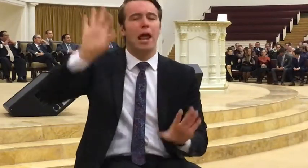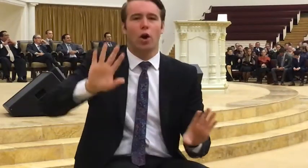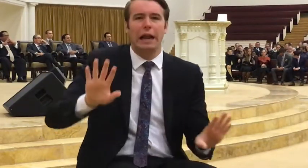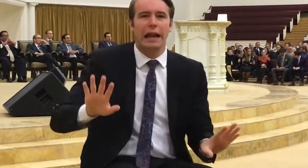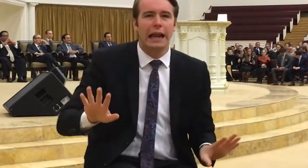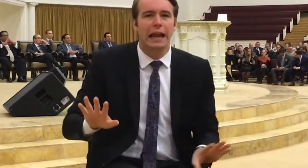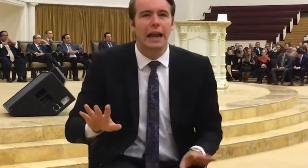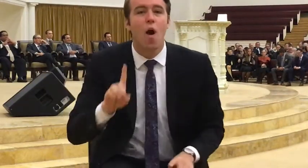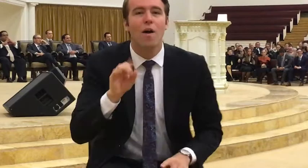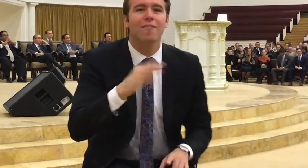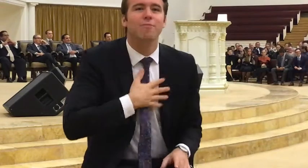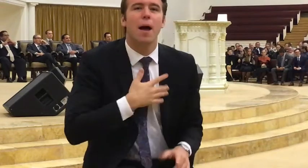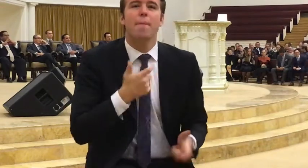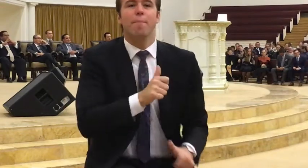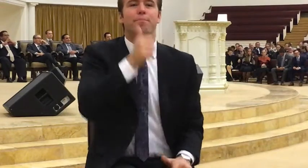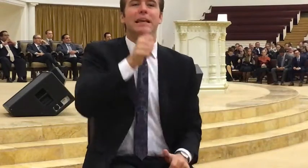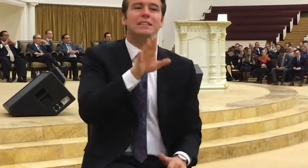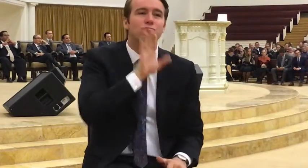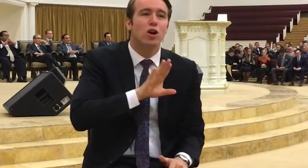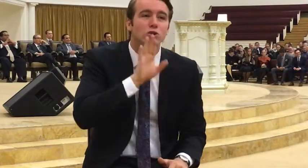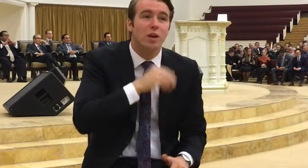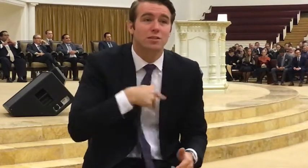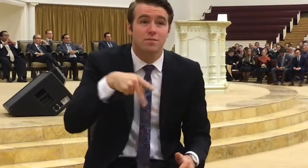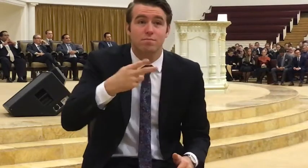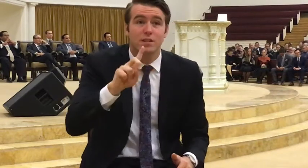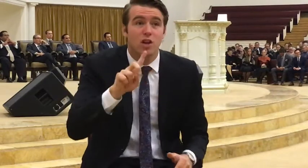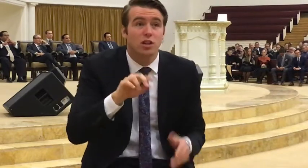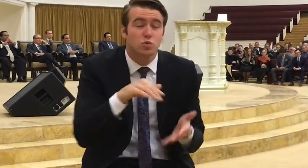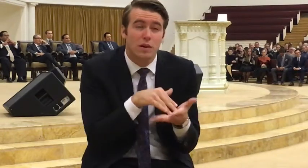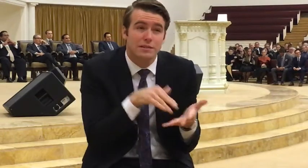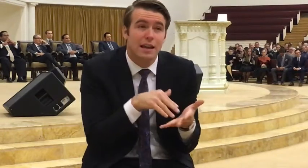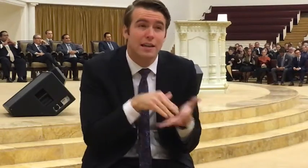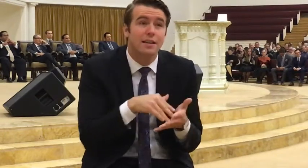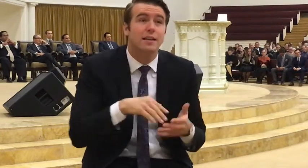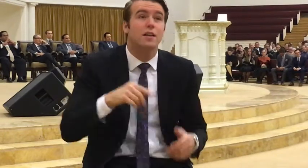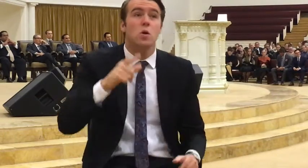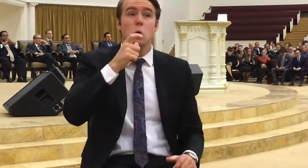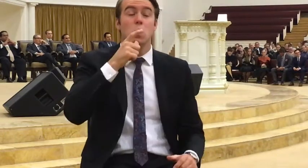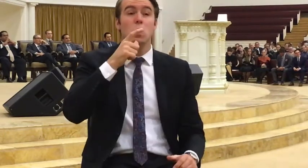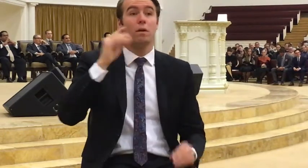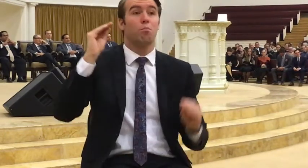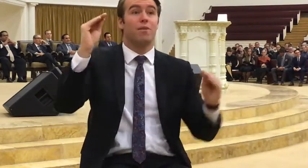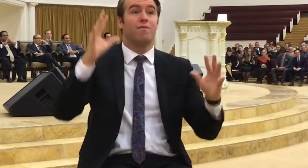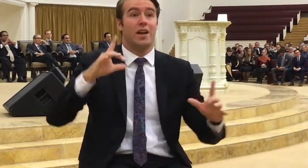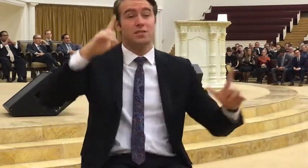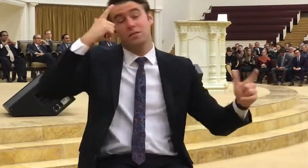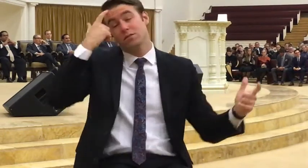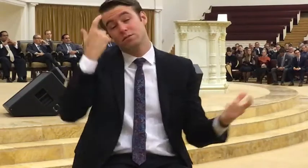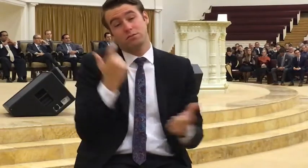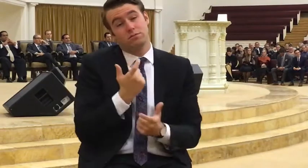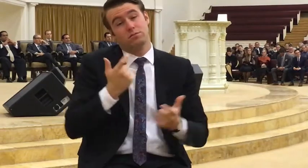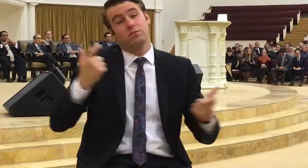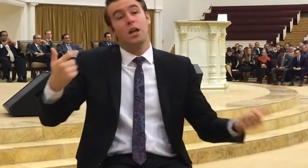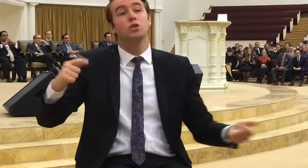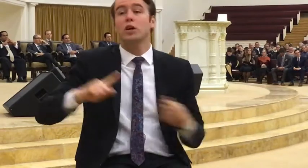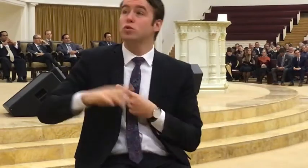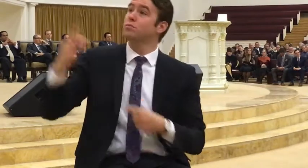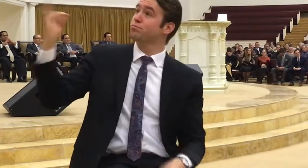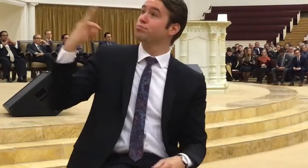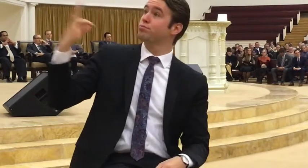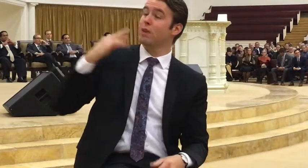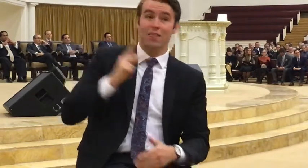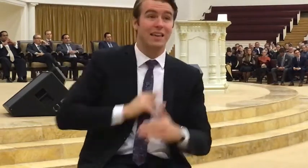One of my biggest frustrations in my doctoral studies was having egghead professors trying to teach me about the kingdom that had